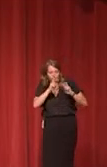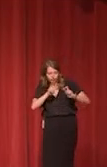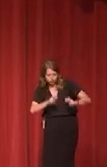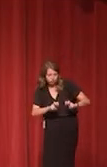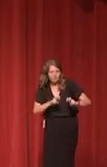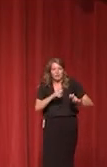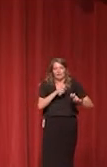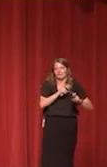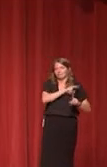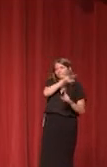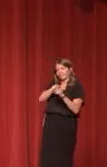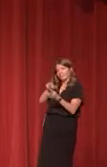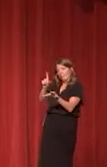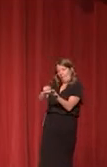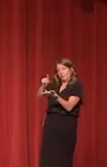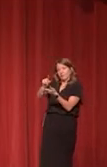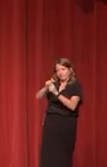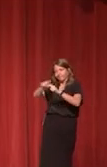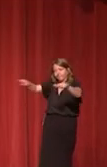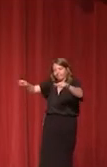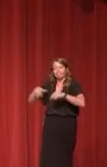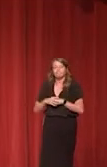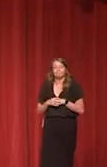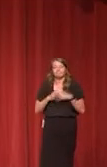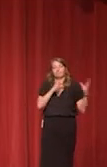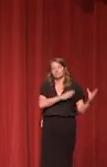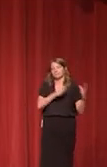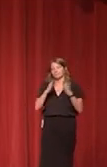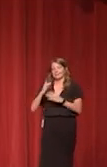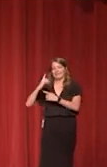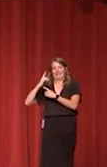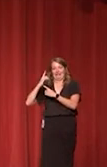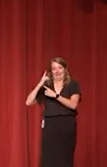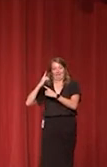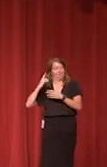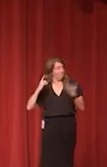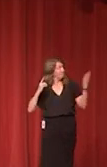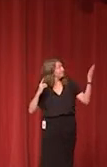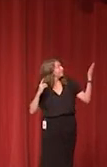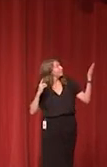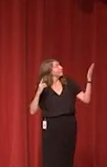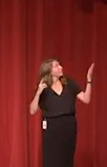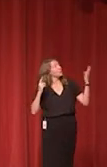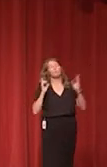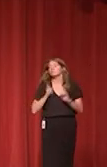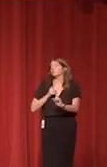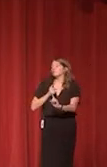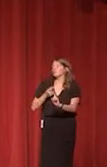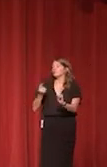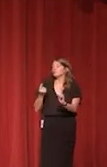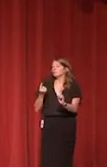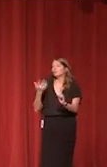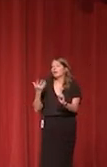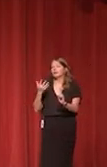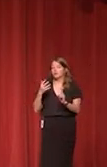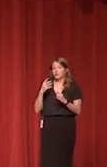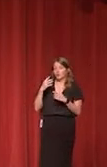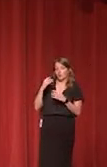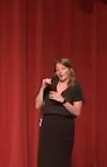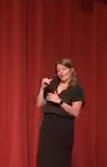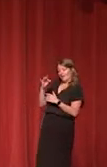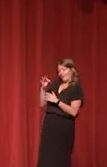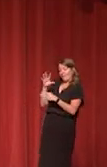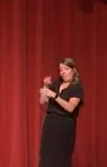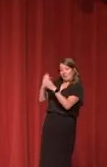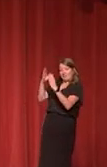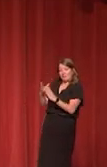analyzed. The next one is the neuropathology core. What this core does, it performs autopsies on the brains that are donated by